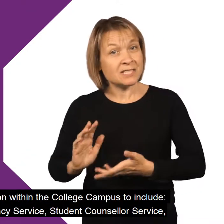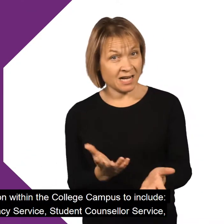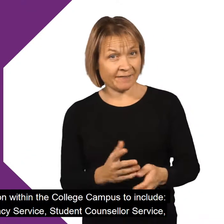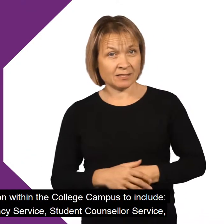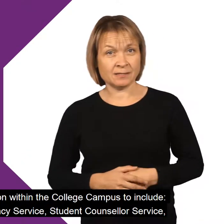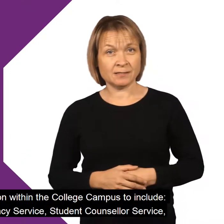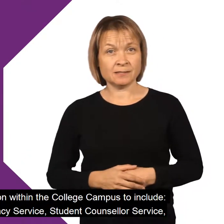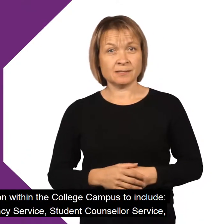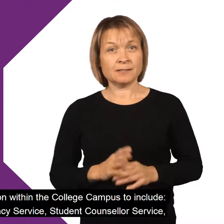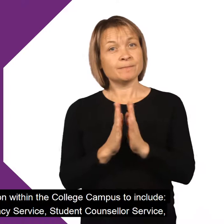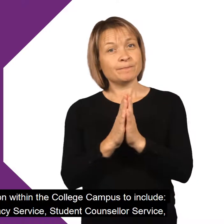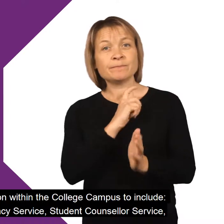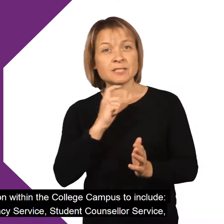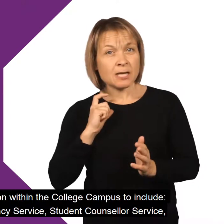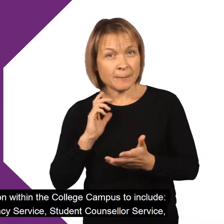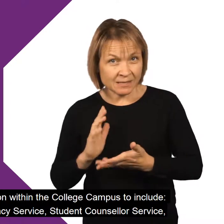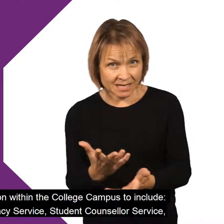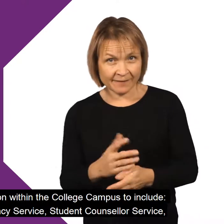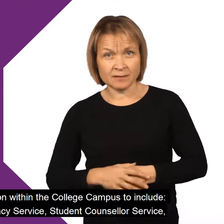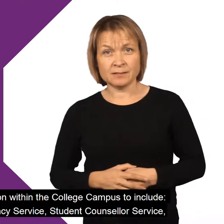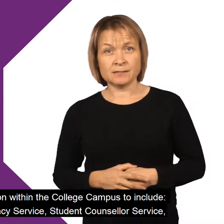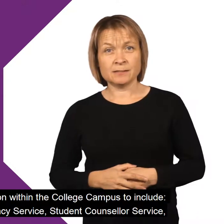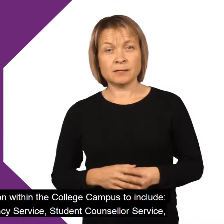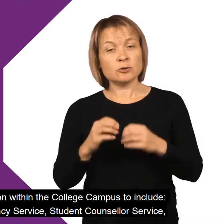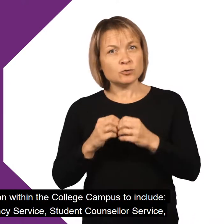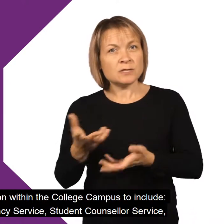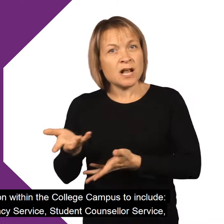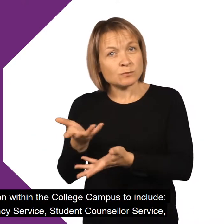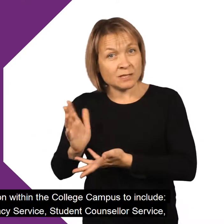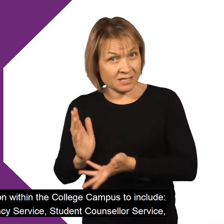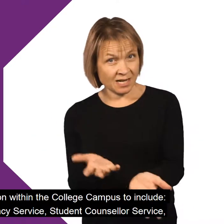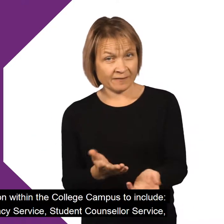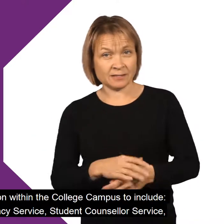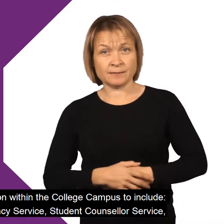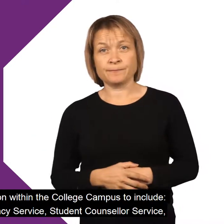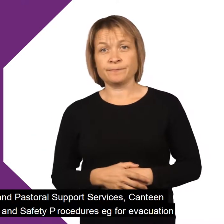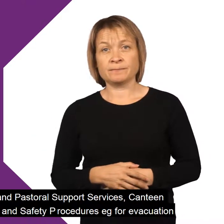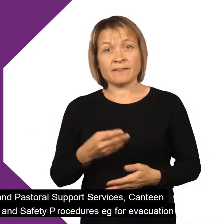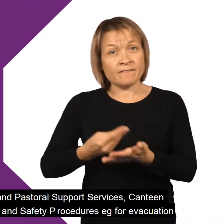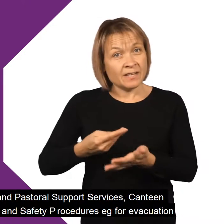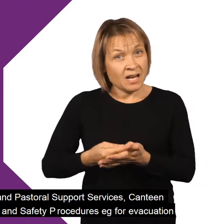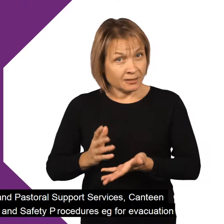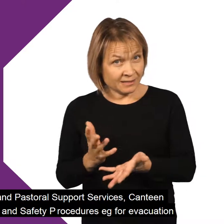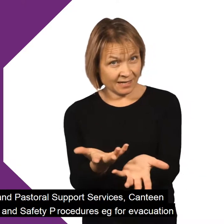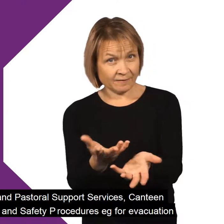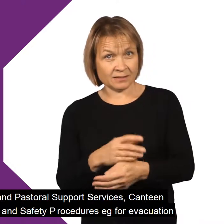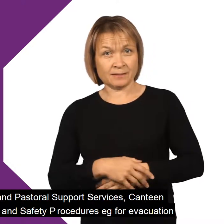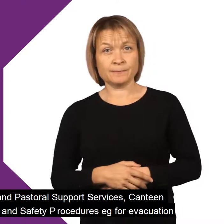services Chaplaincy service Student counsellor service Financial services